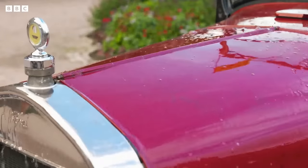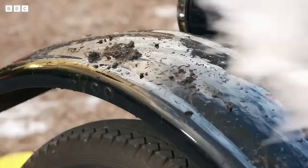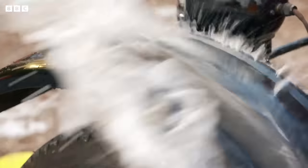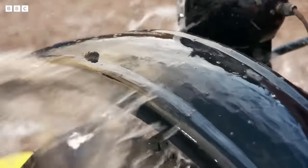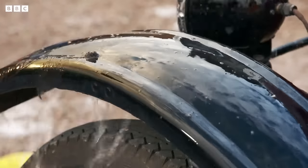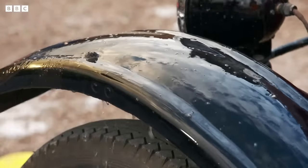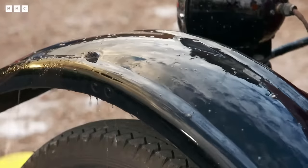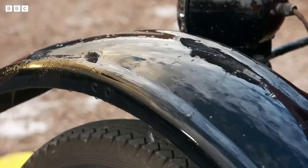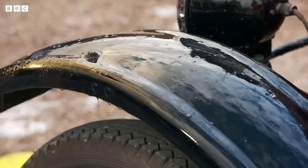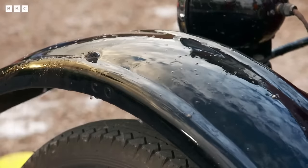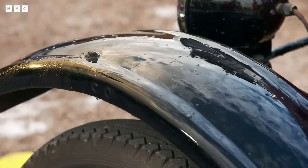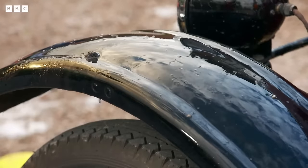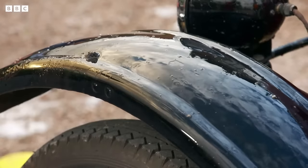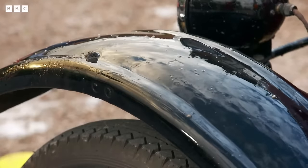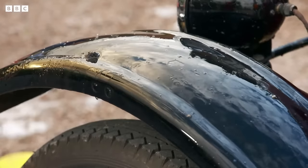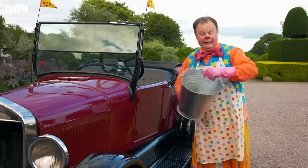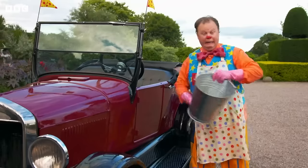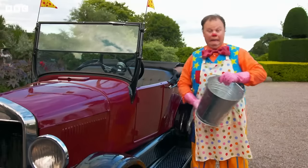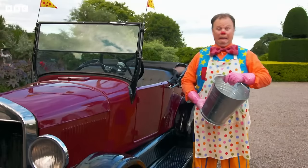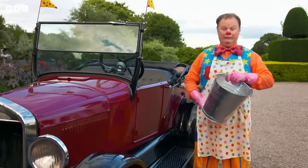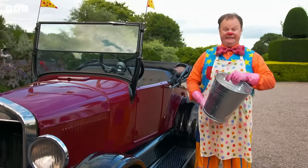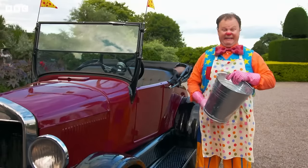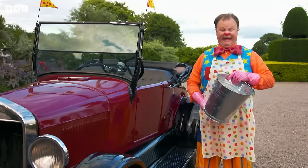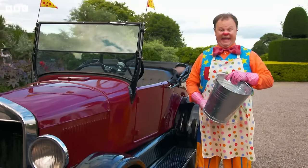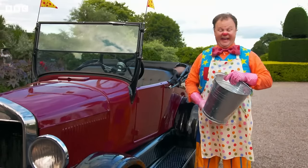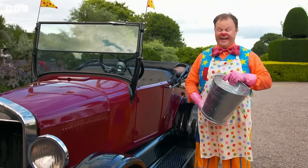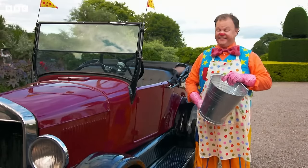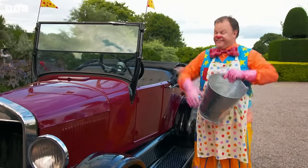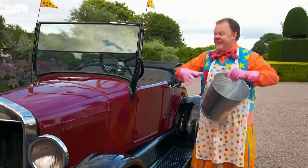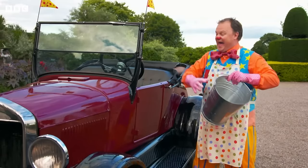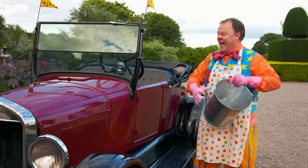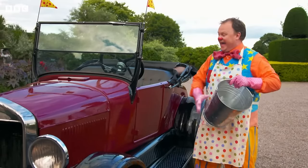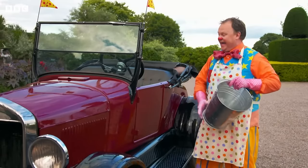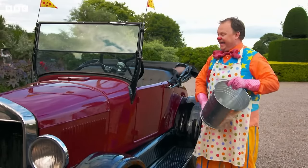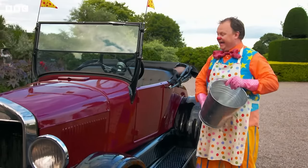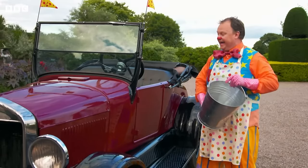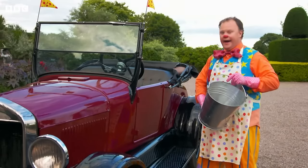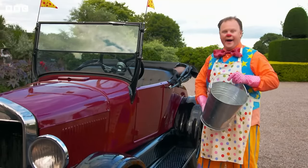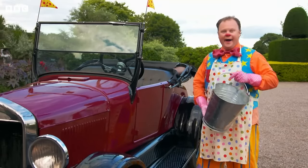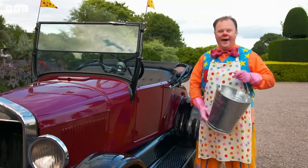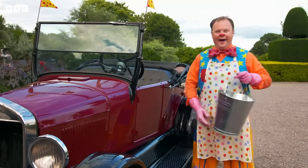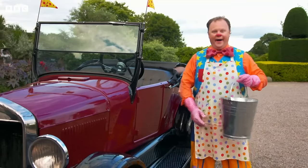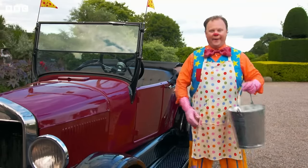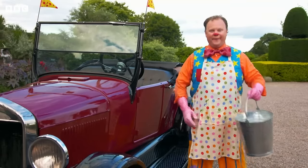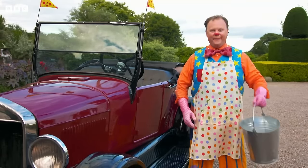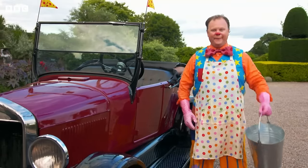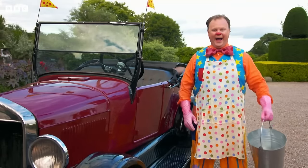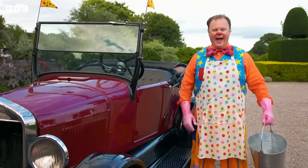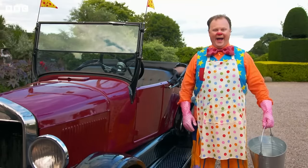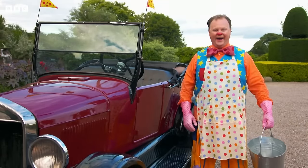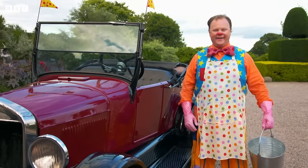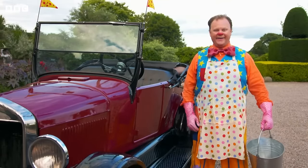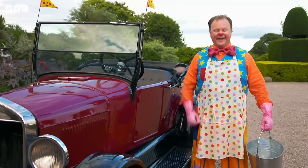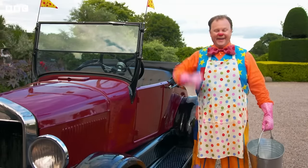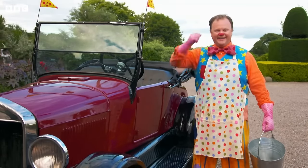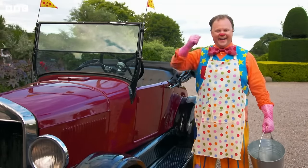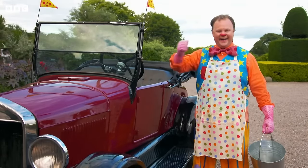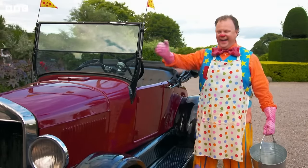Oh dear. Die. Oh, well, ta-da!